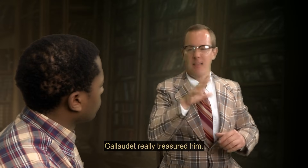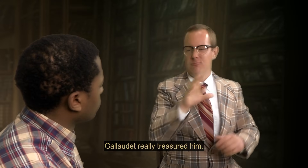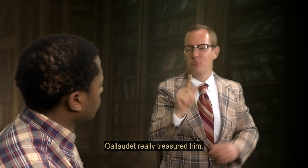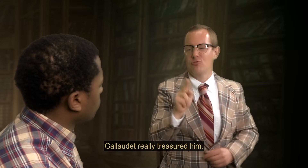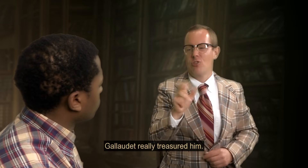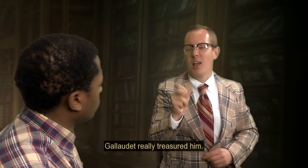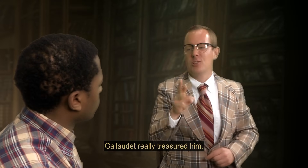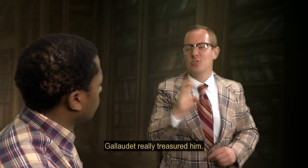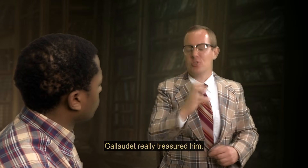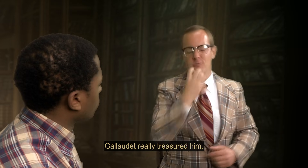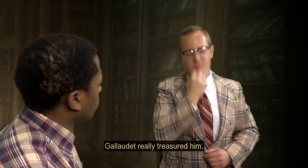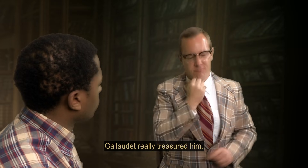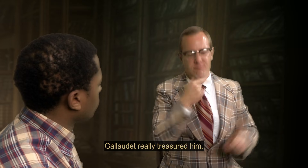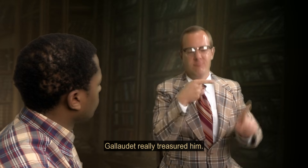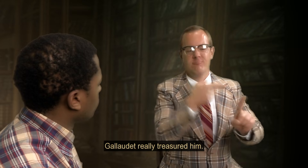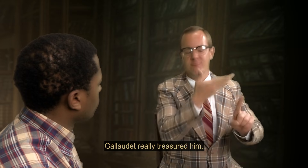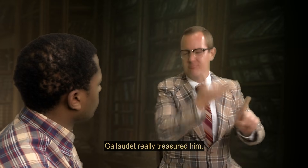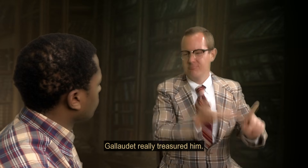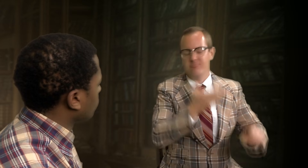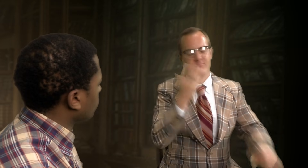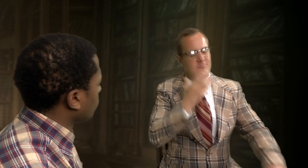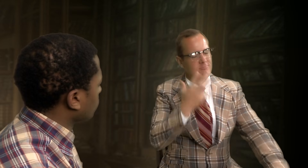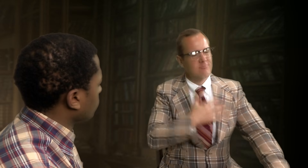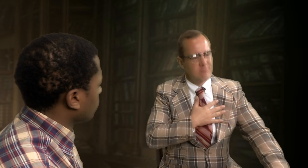Gallaudet really treasured him.